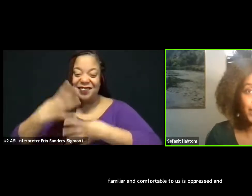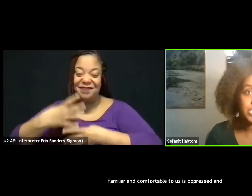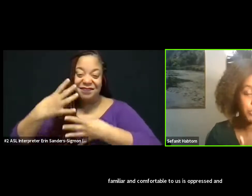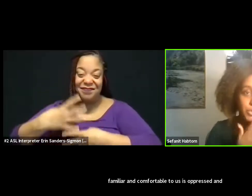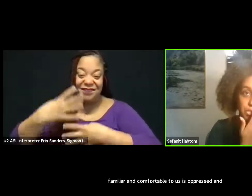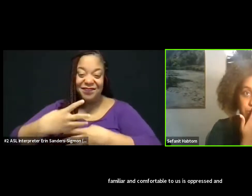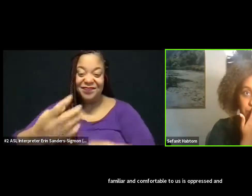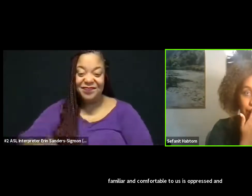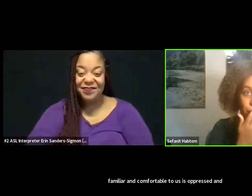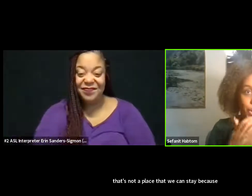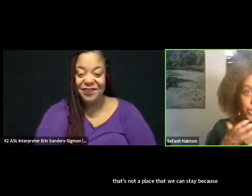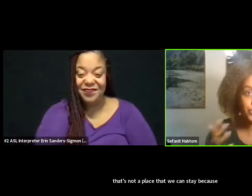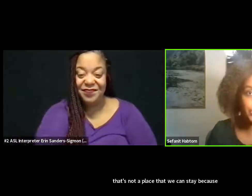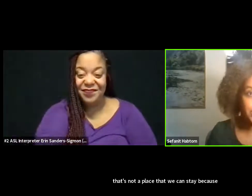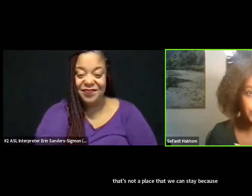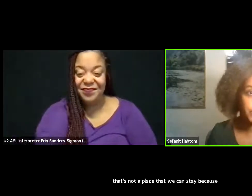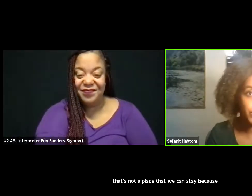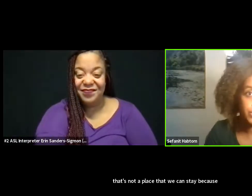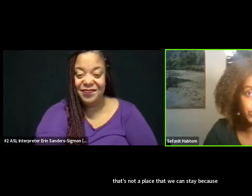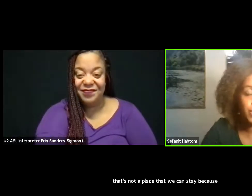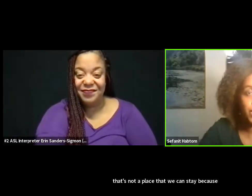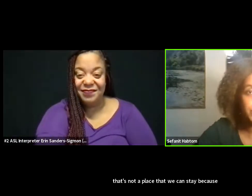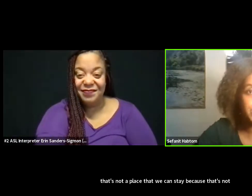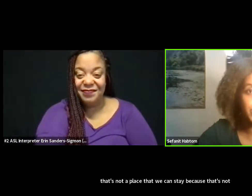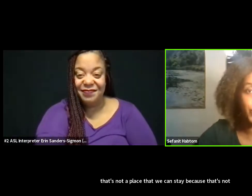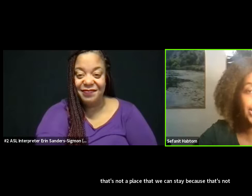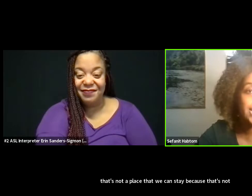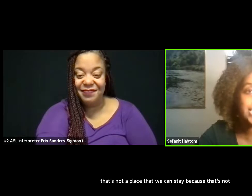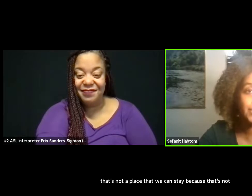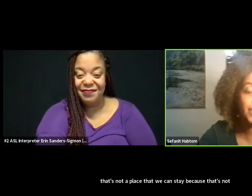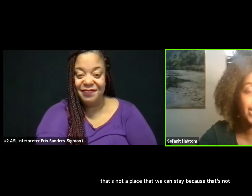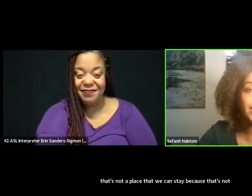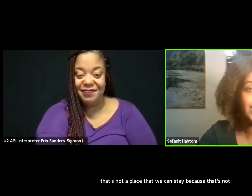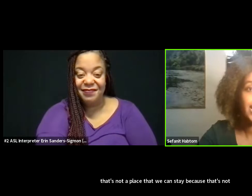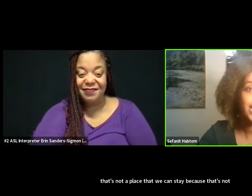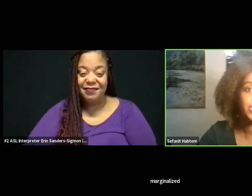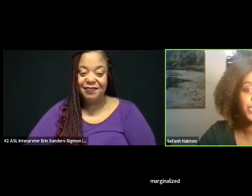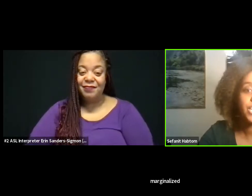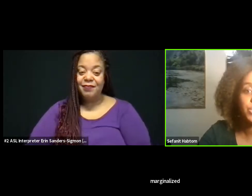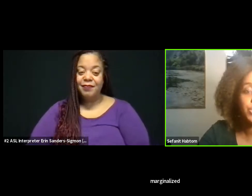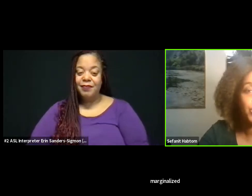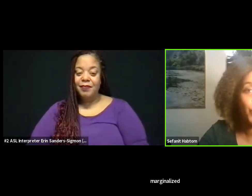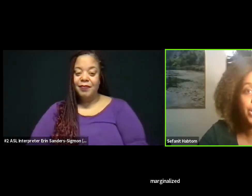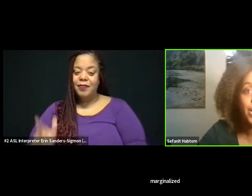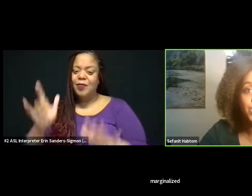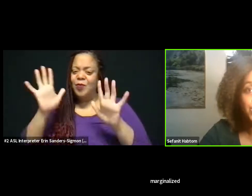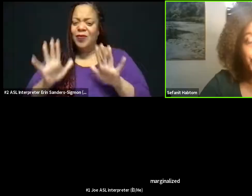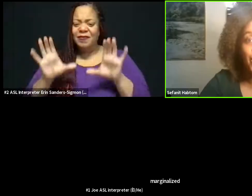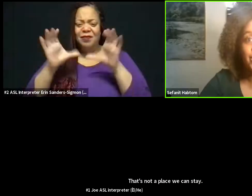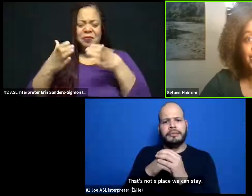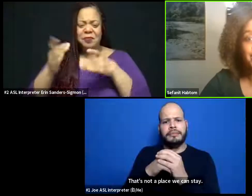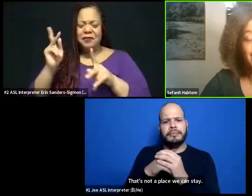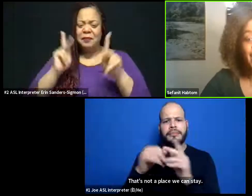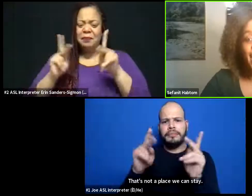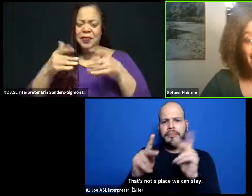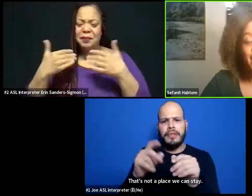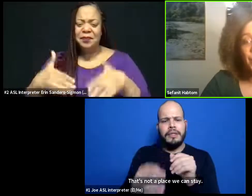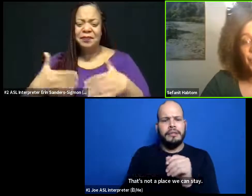to make today possible. There's a wonderful team of folks who've helped to organize this event. And so thank you to the organizers as